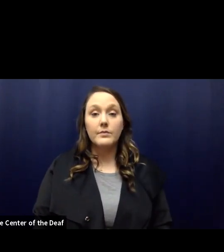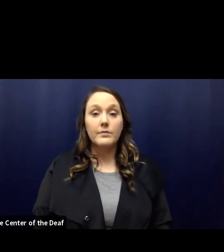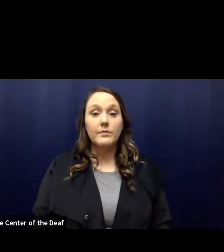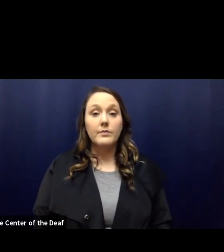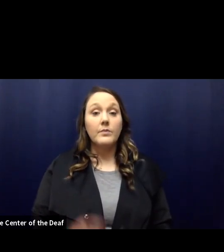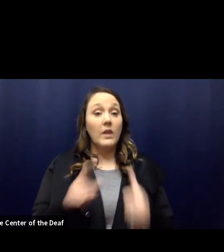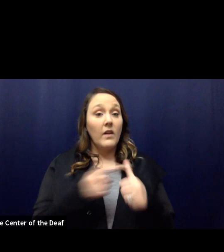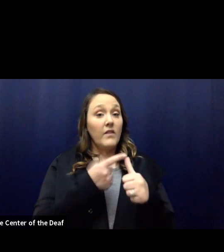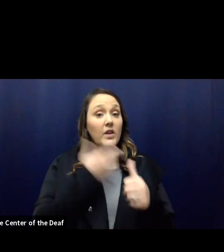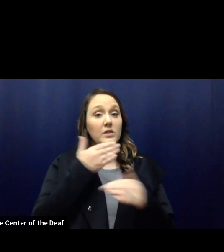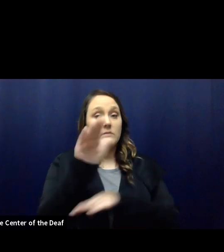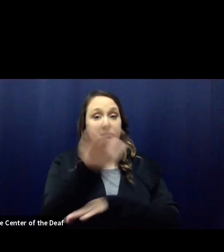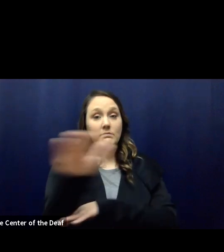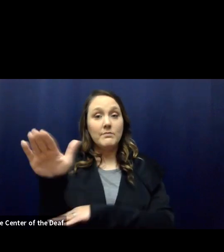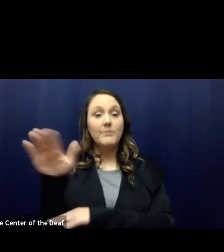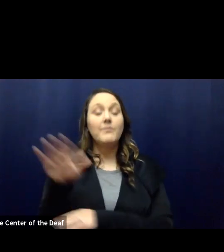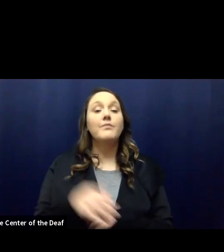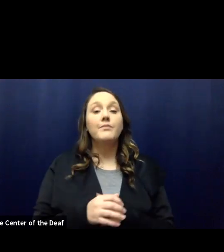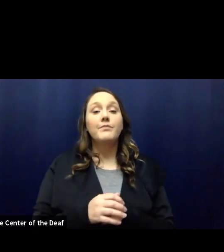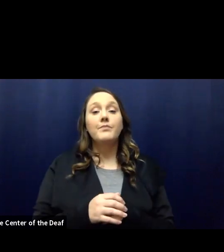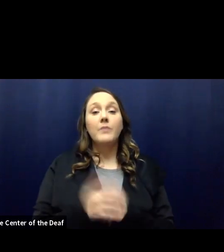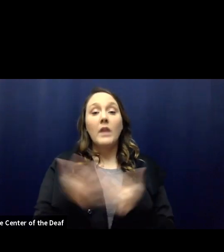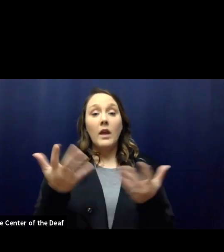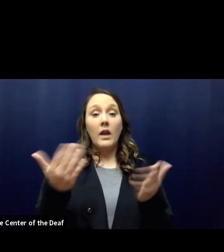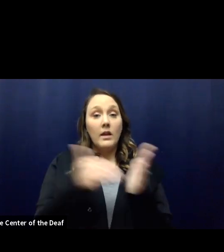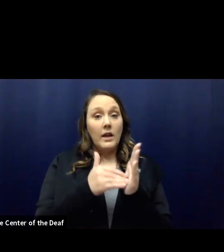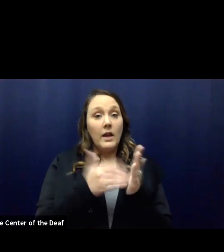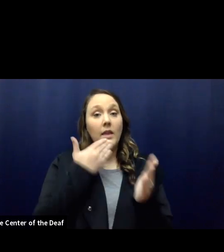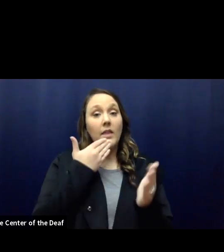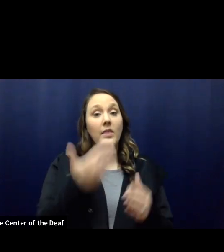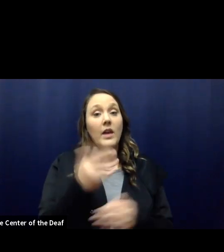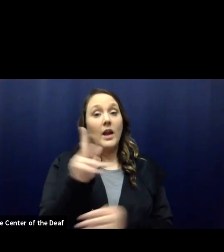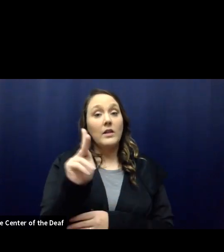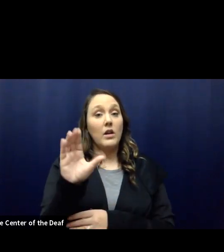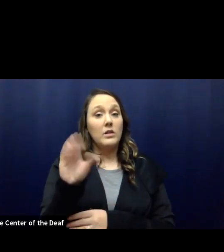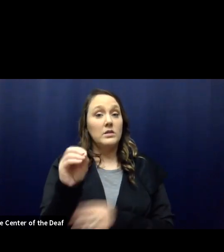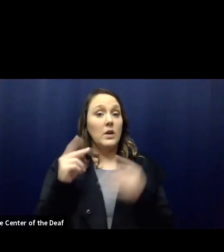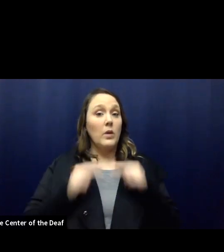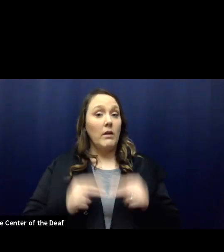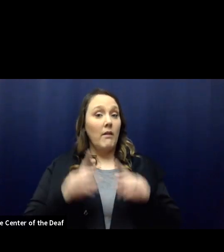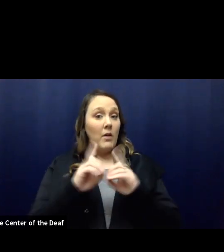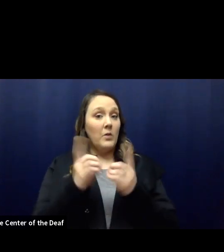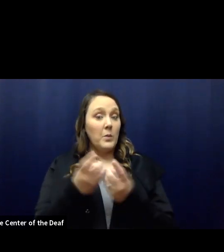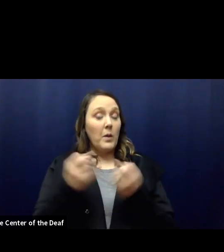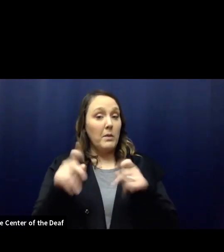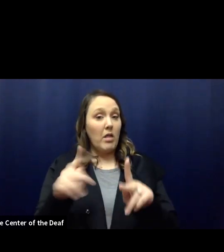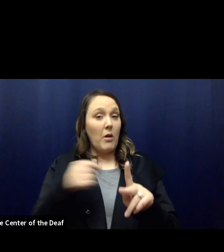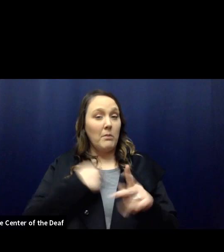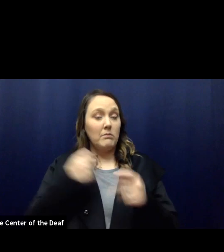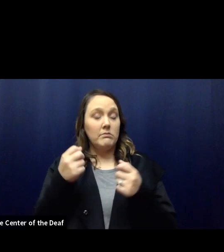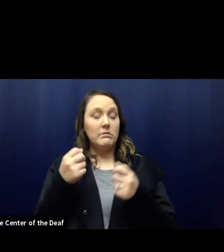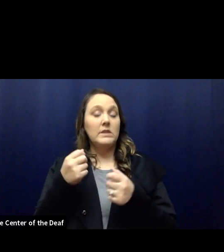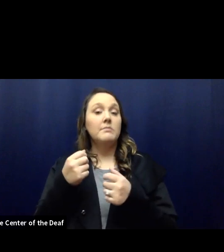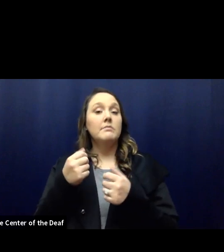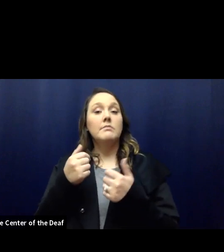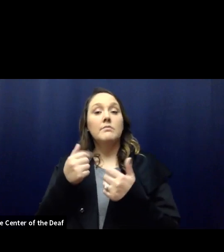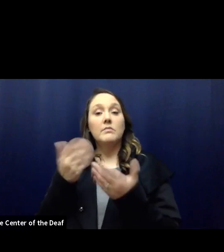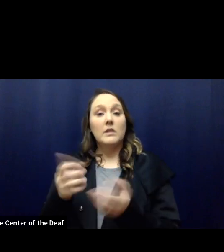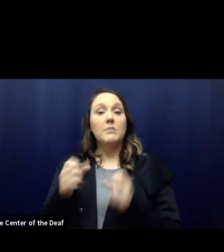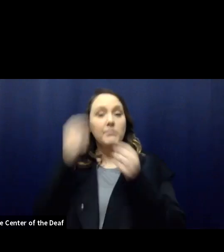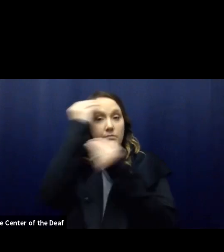First of all, good afternoon to everyone. I want to again thank the Knox County Health Department for allowing me the opportunity to give an